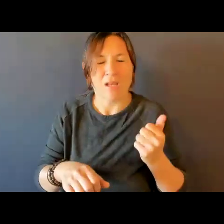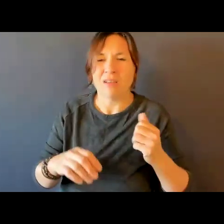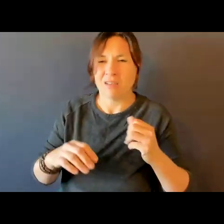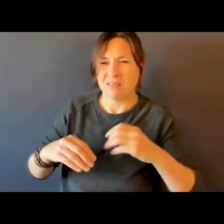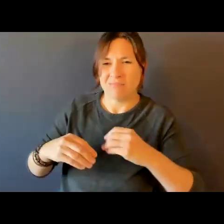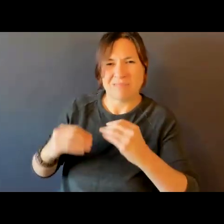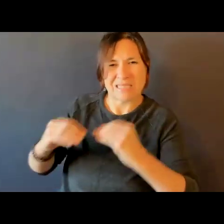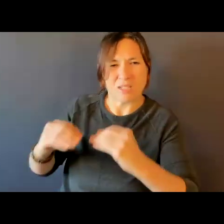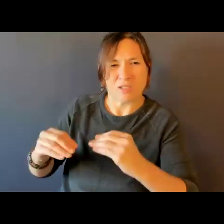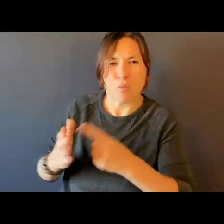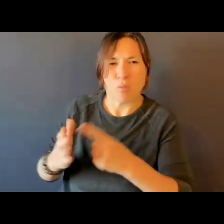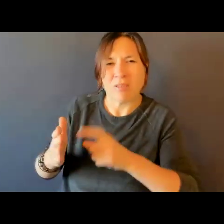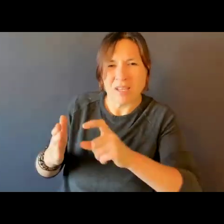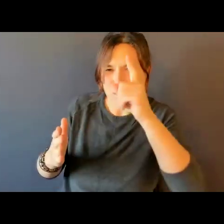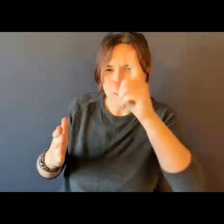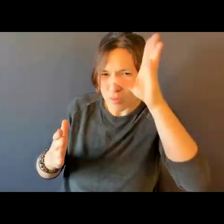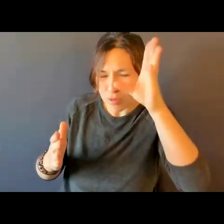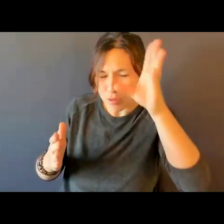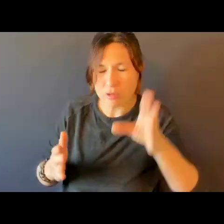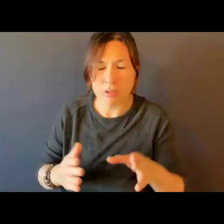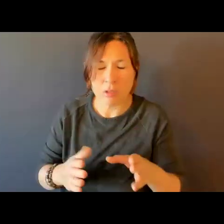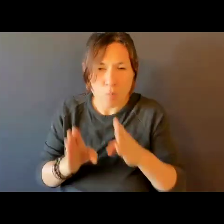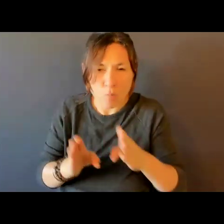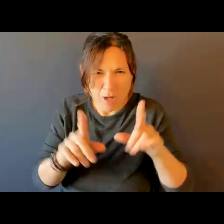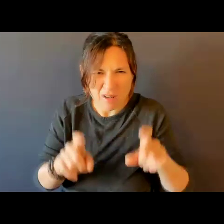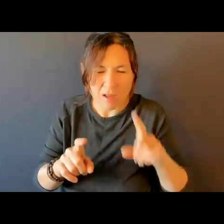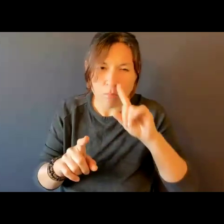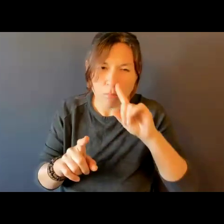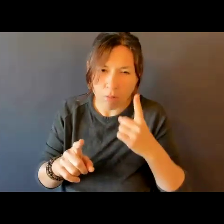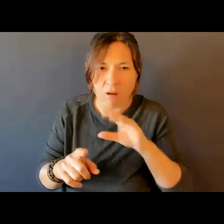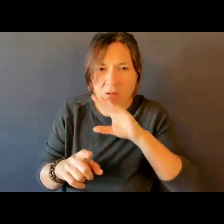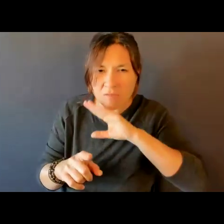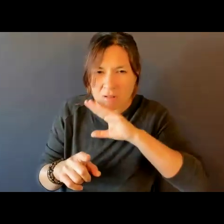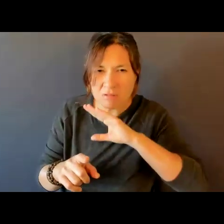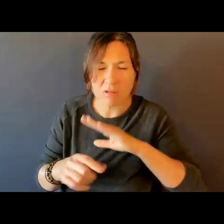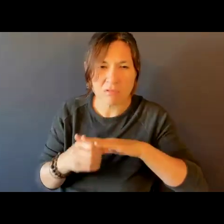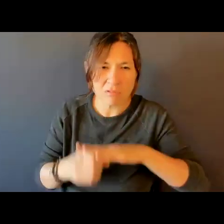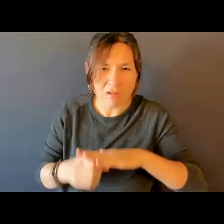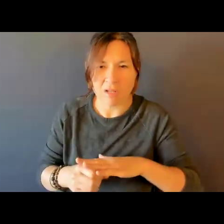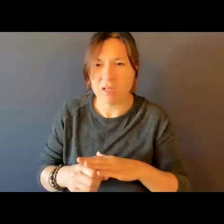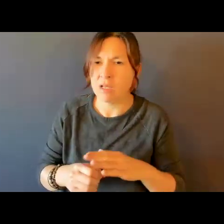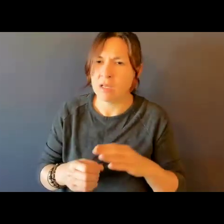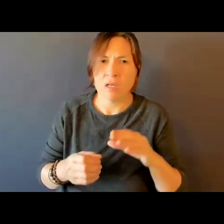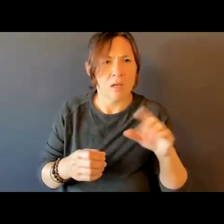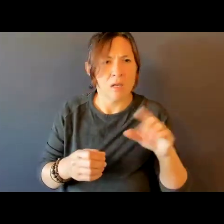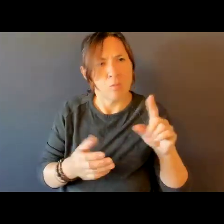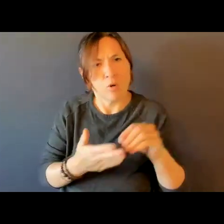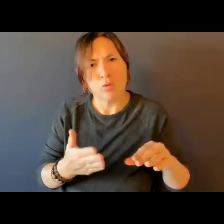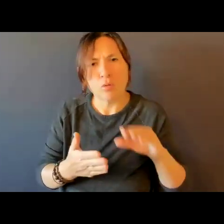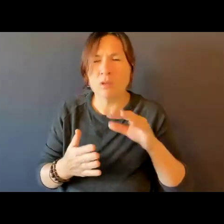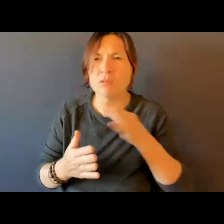deserve. Test prep is boring, frustrating, and stressful. Student curiosity, engagement, and joy are